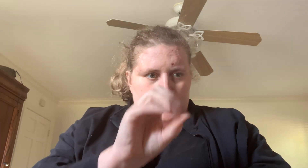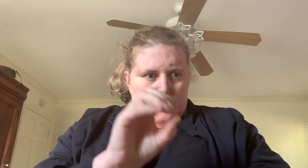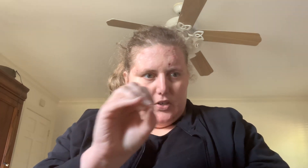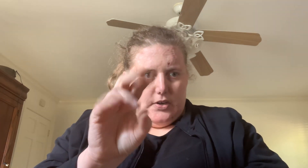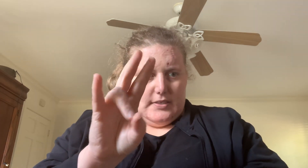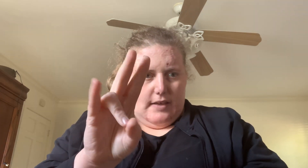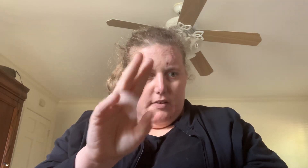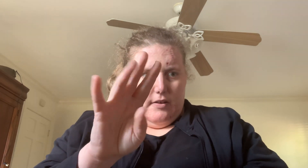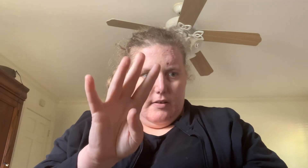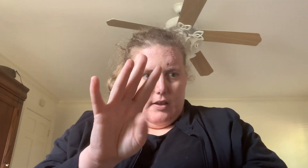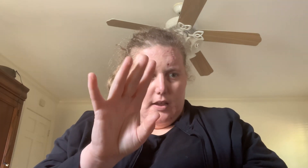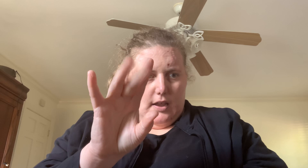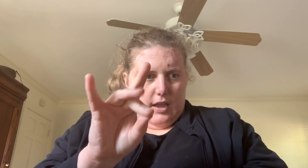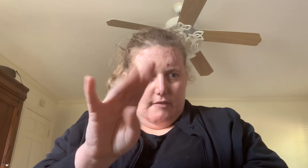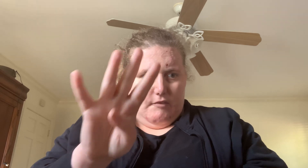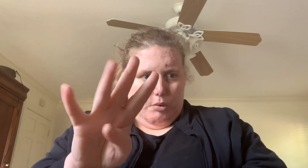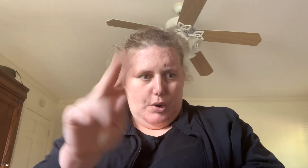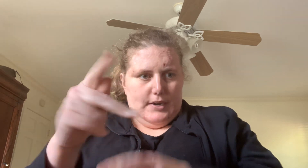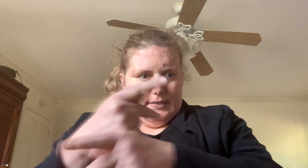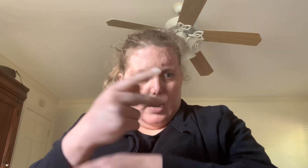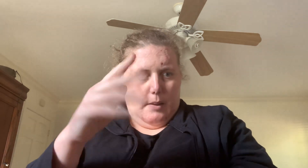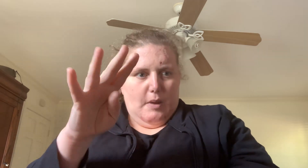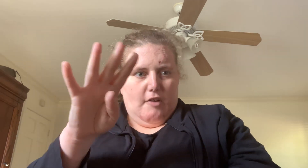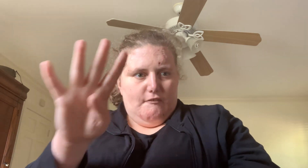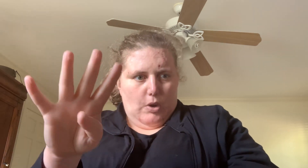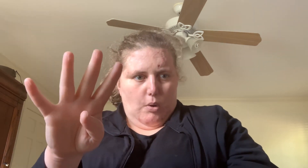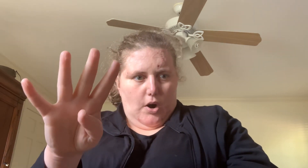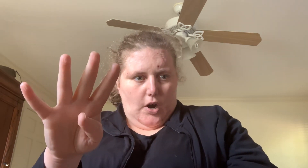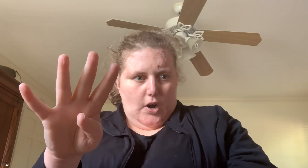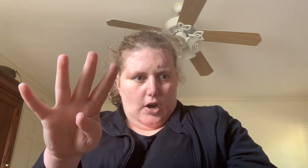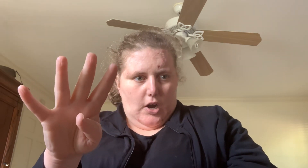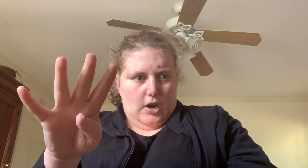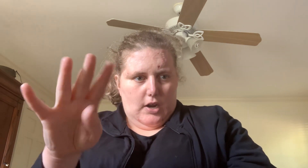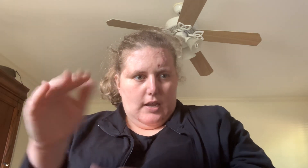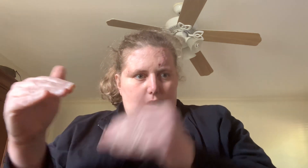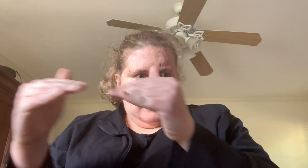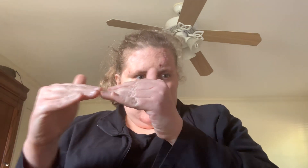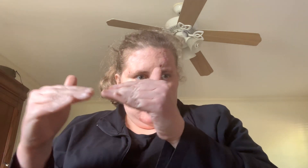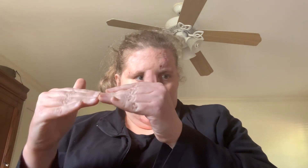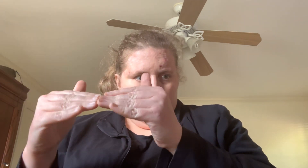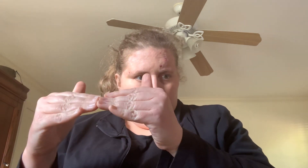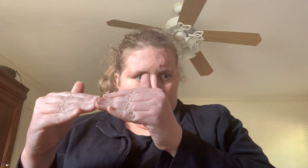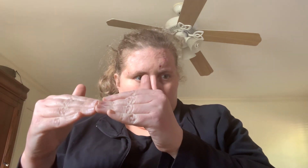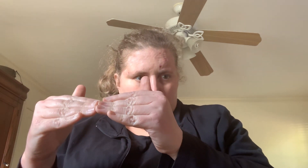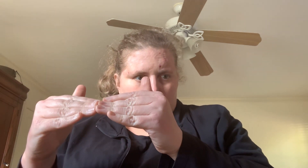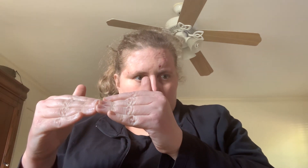times 3. We're going to add all of that together to get the mass of